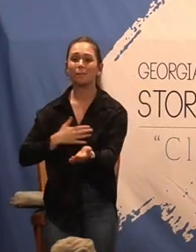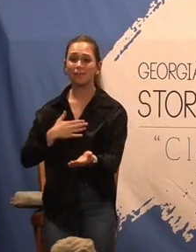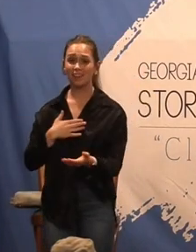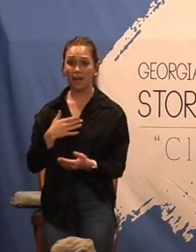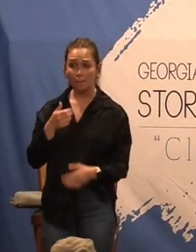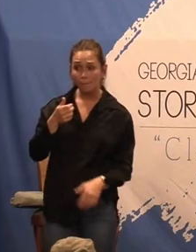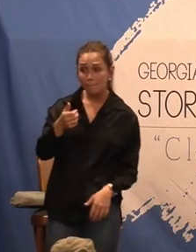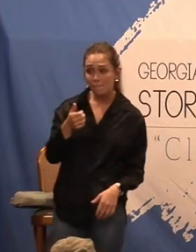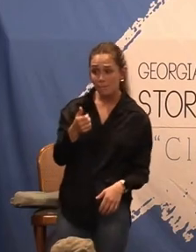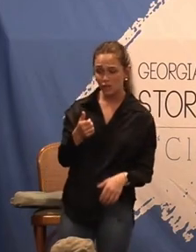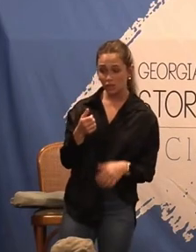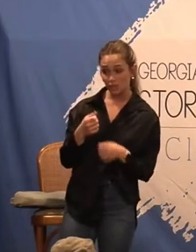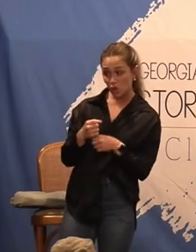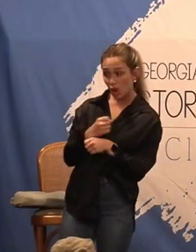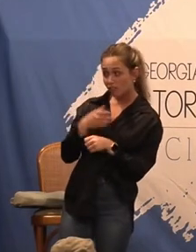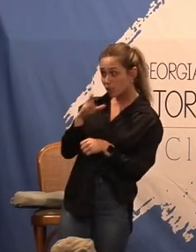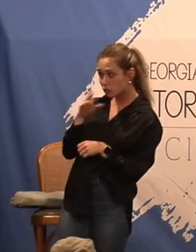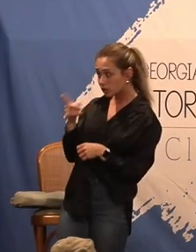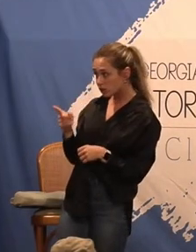personal coffee drink, ma'am?